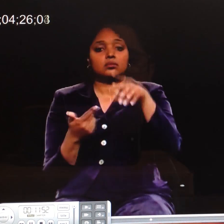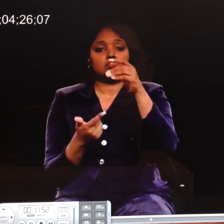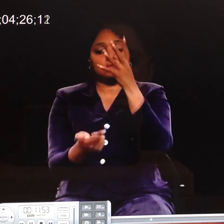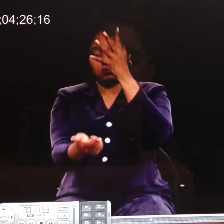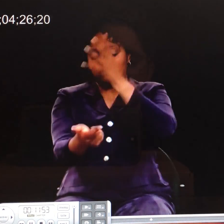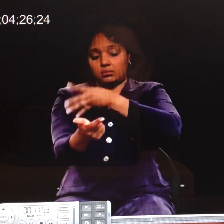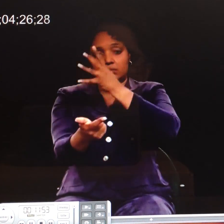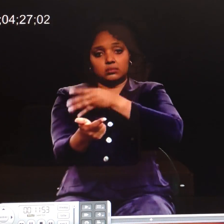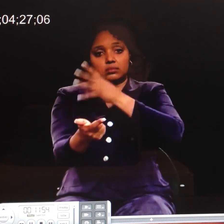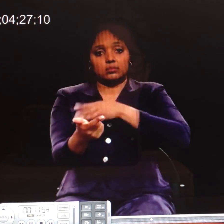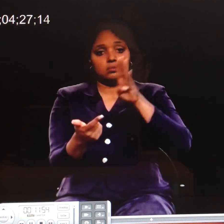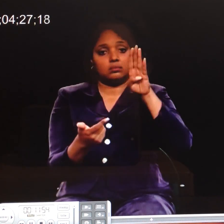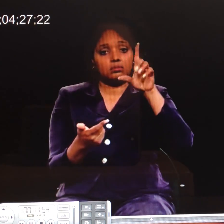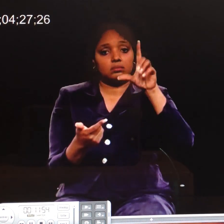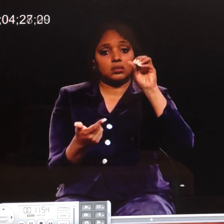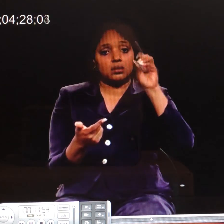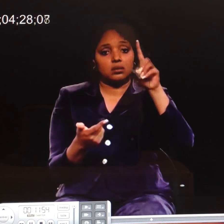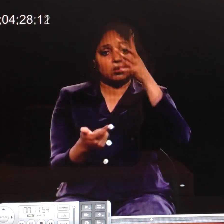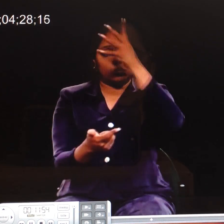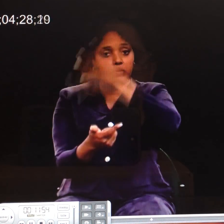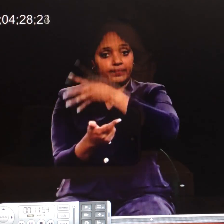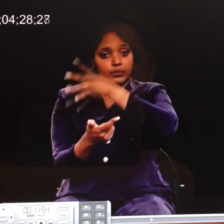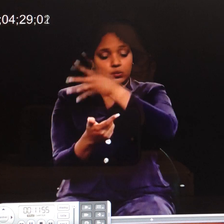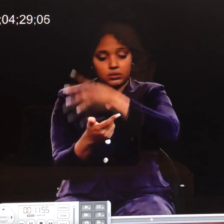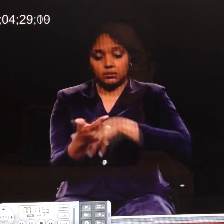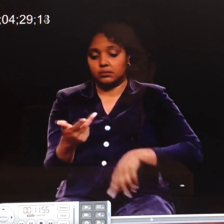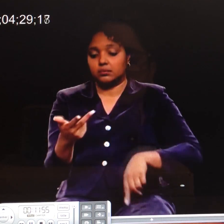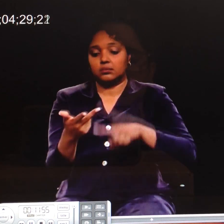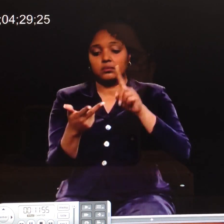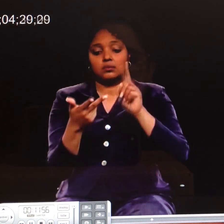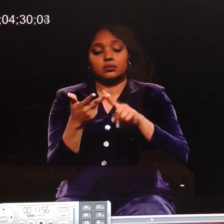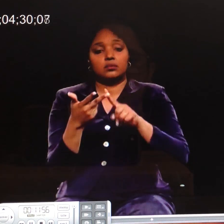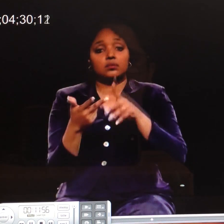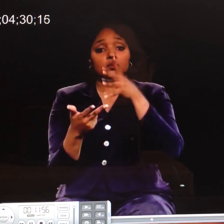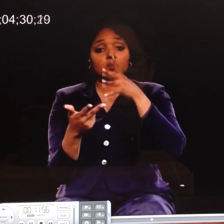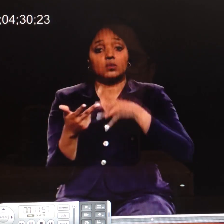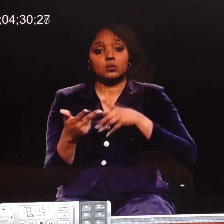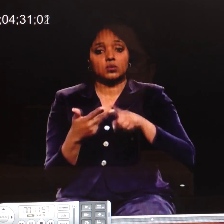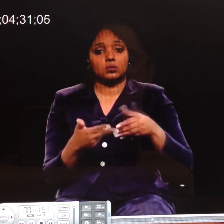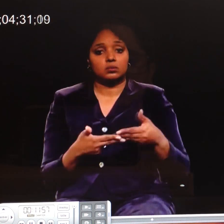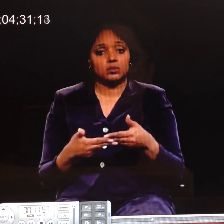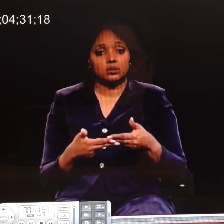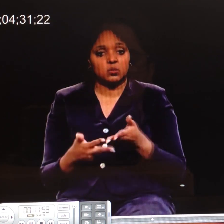one, intercourse, blood transfusions being the second,